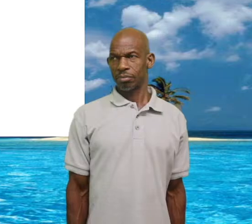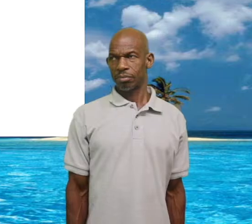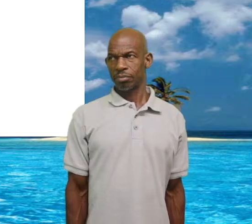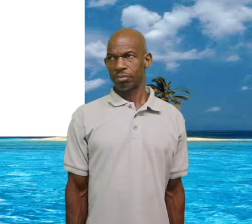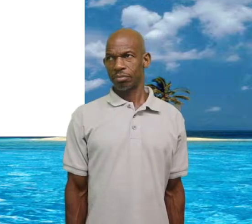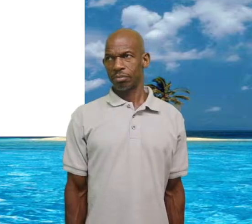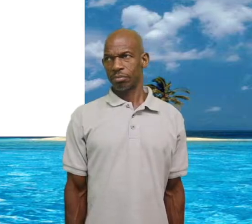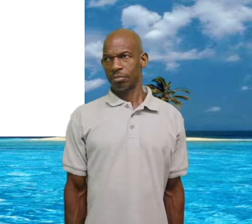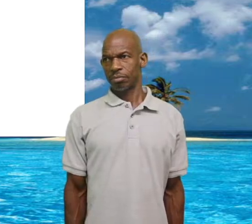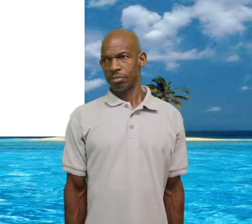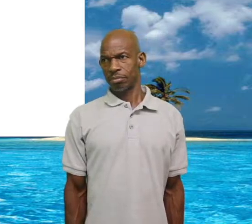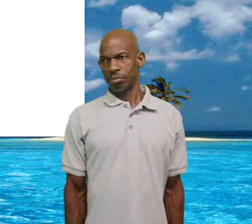right?